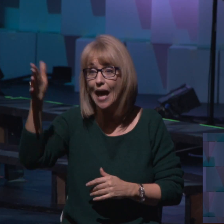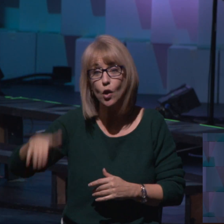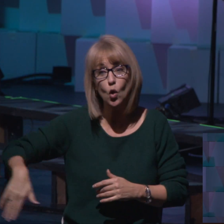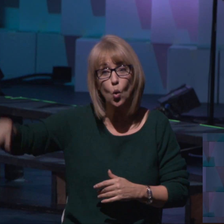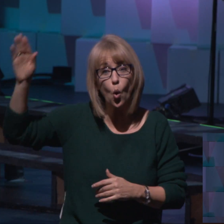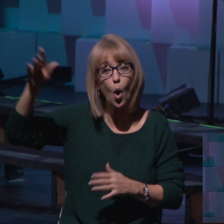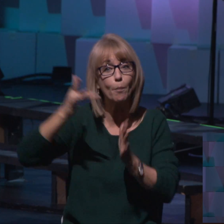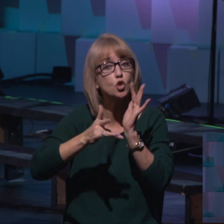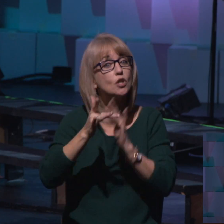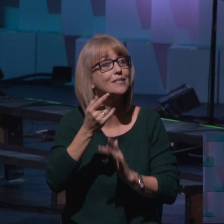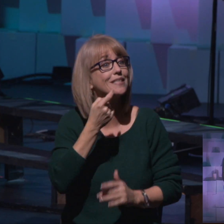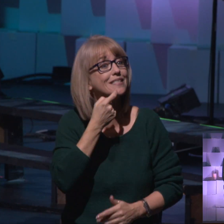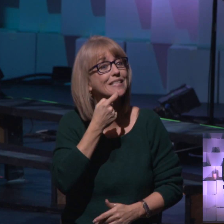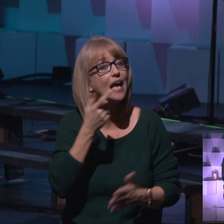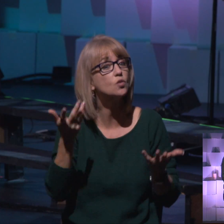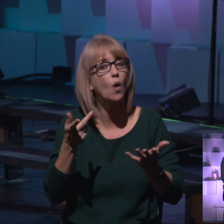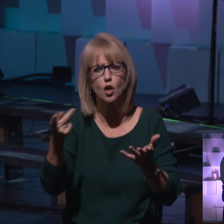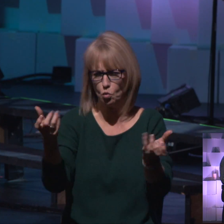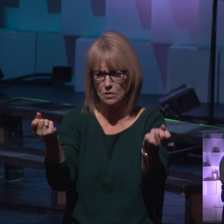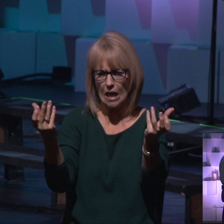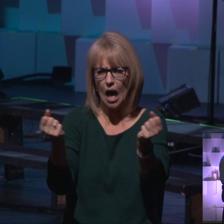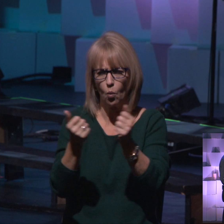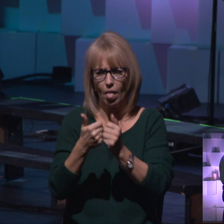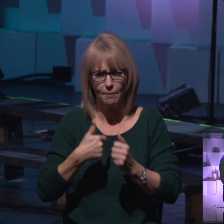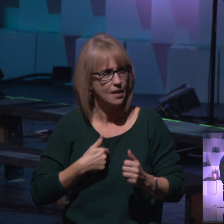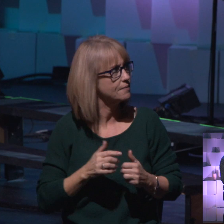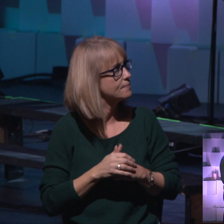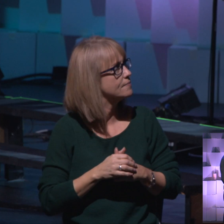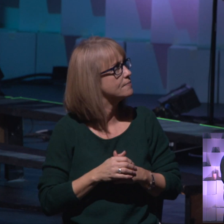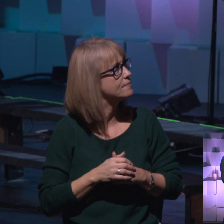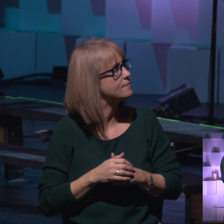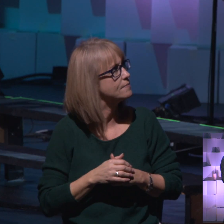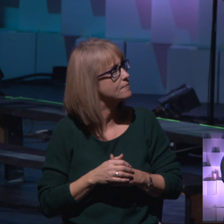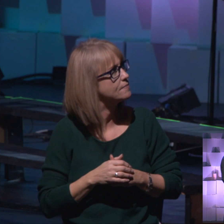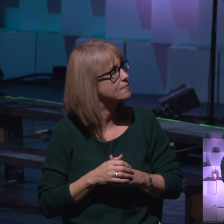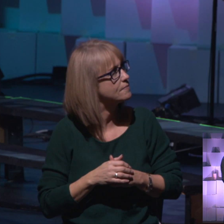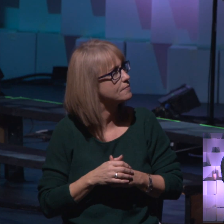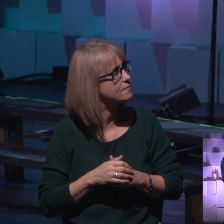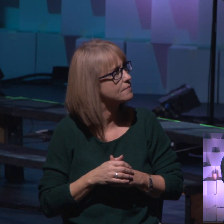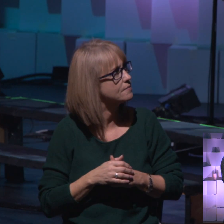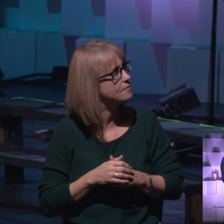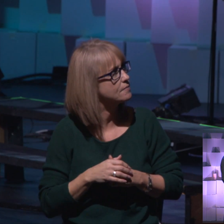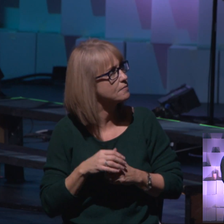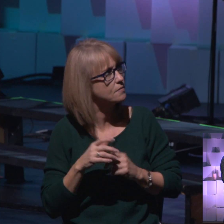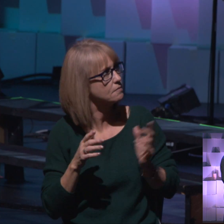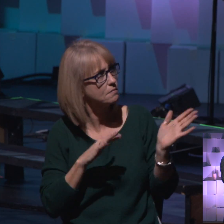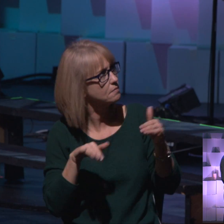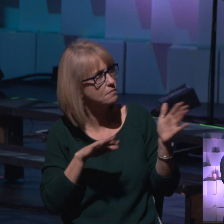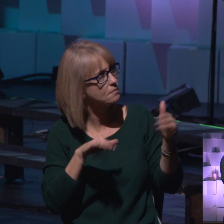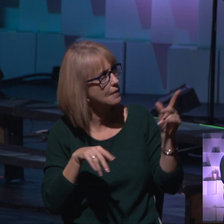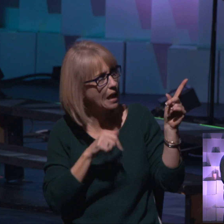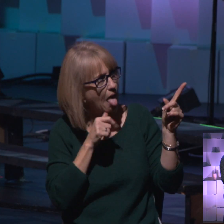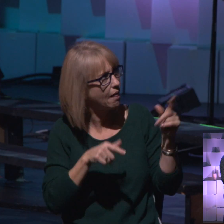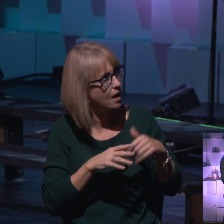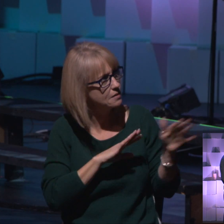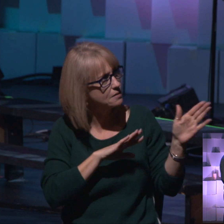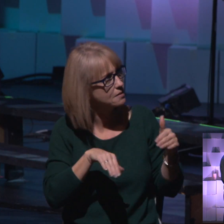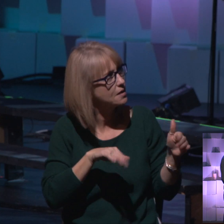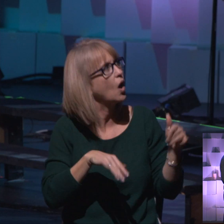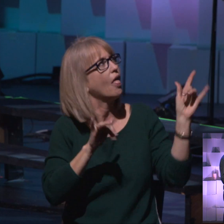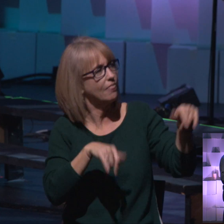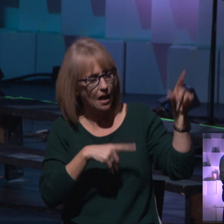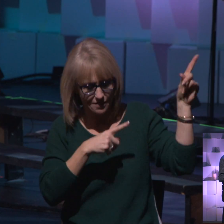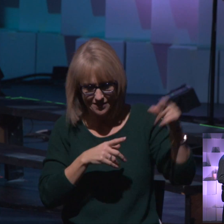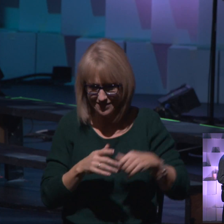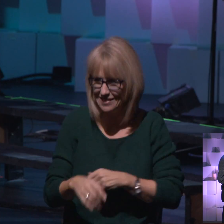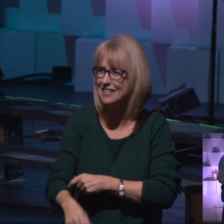14 says this. Would you read this aloud with me? Luke chapter 14, I believe it is. Well, there